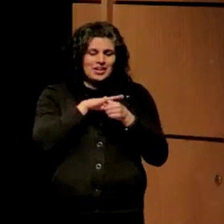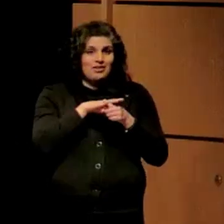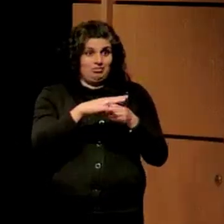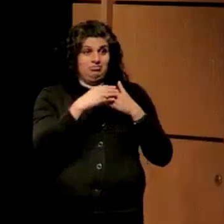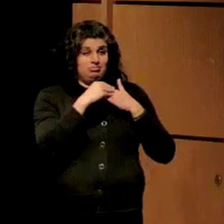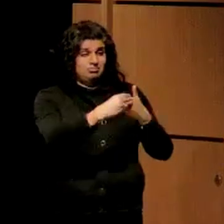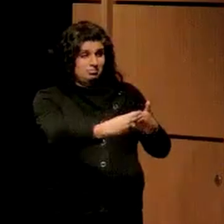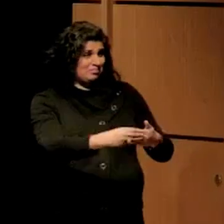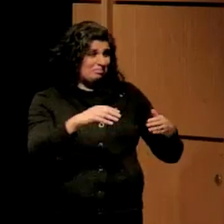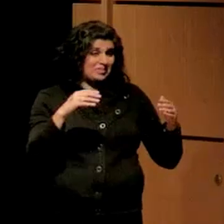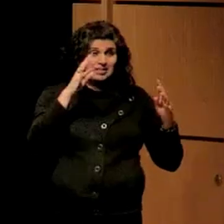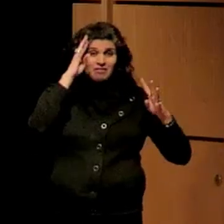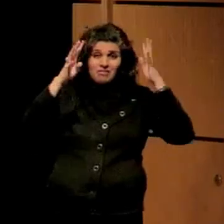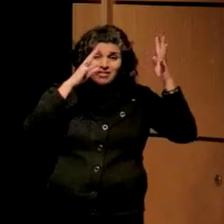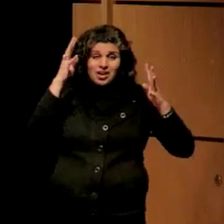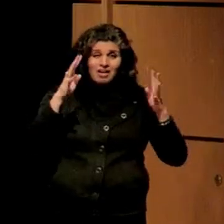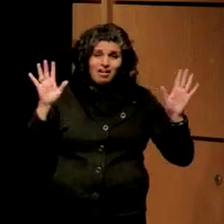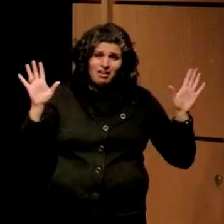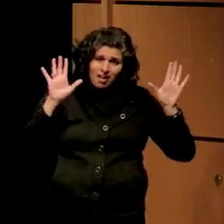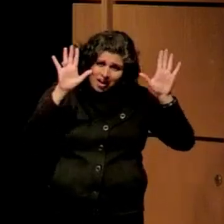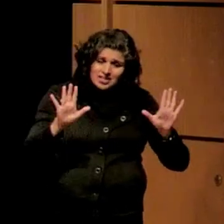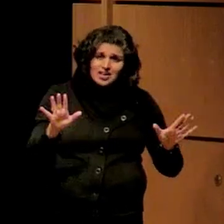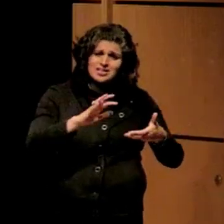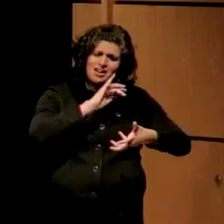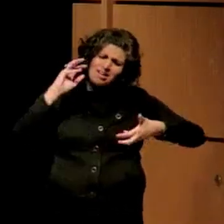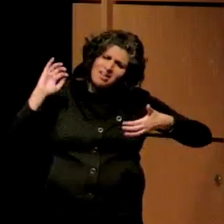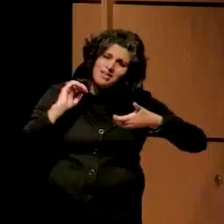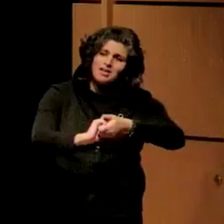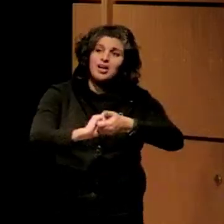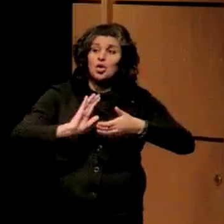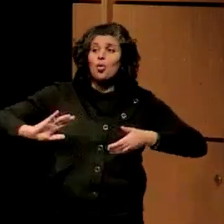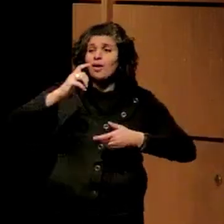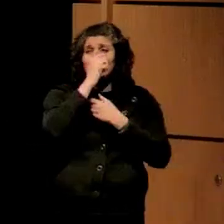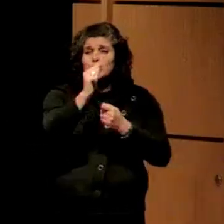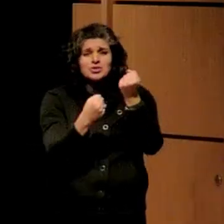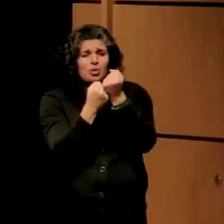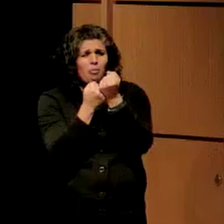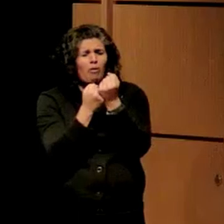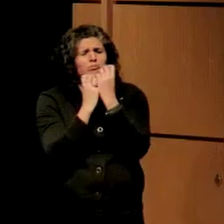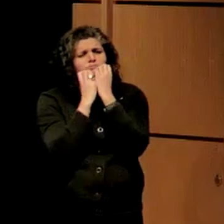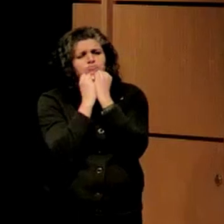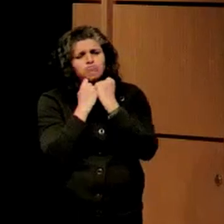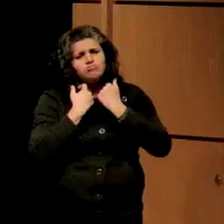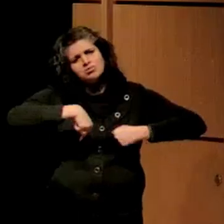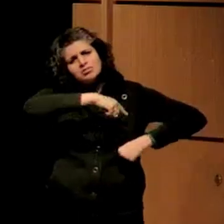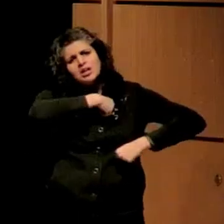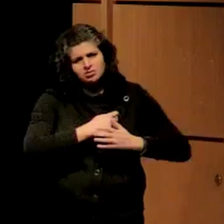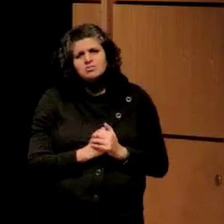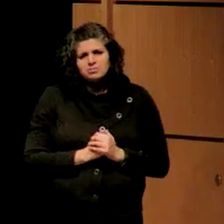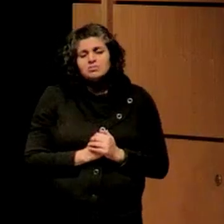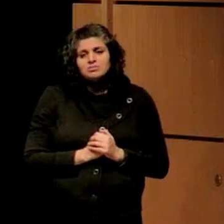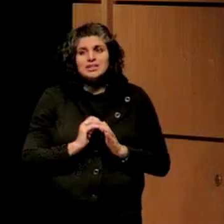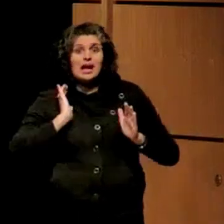innovation, excellence, and engaged partnerships. Your interest and support means so much to all of us